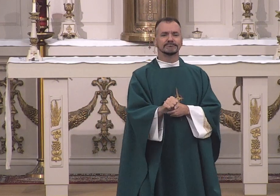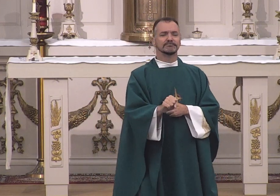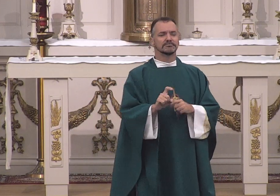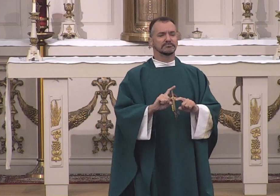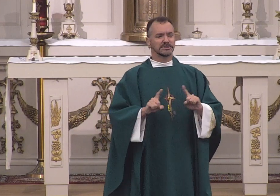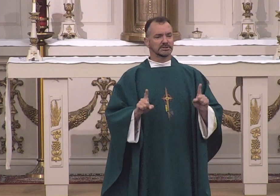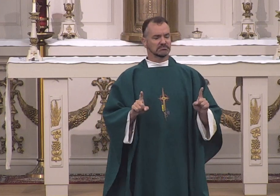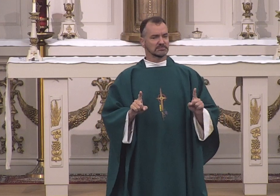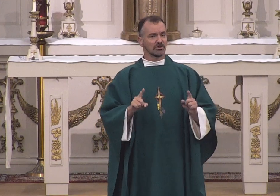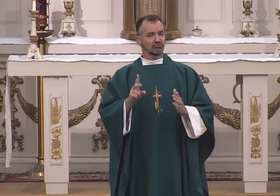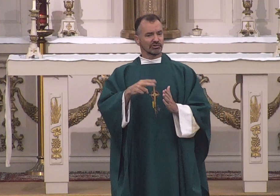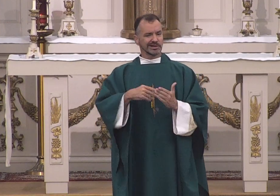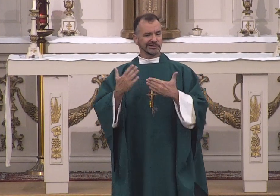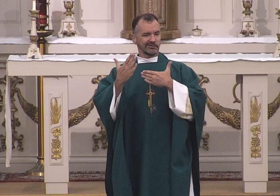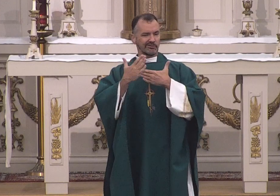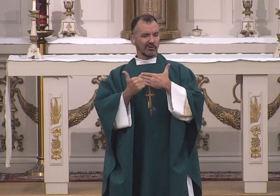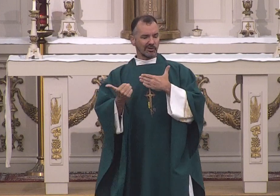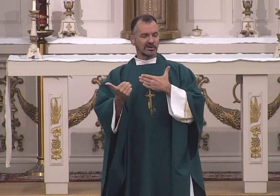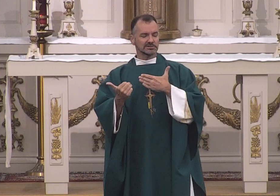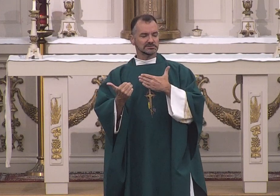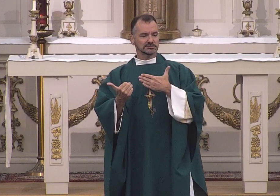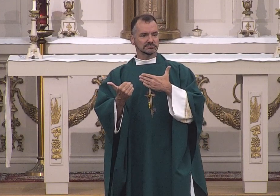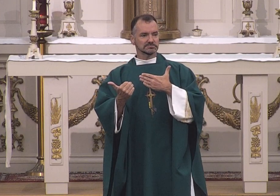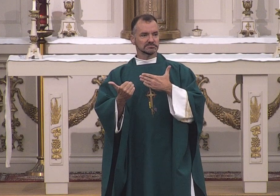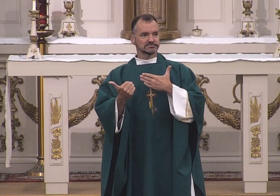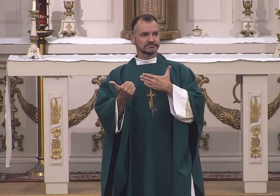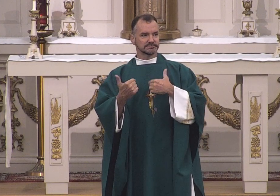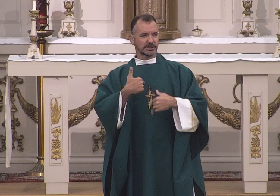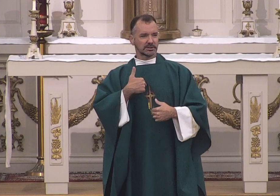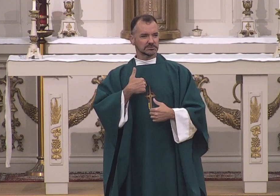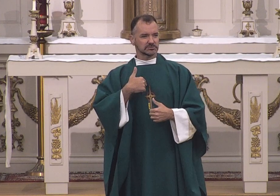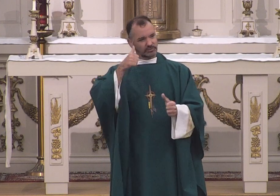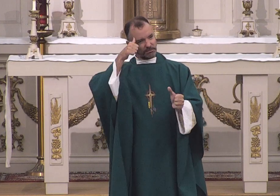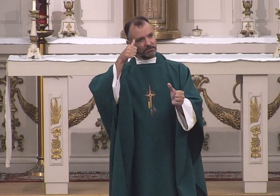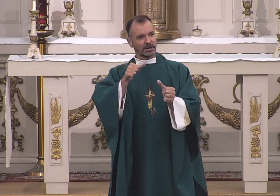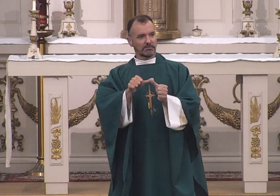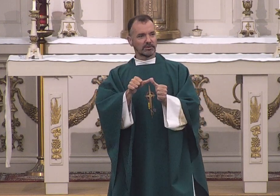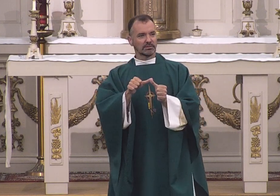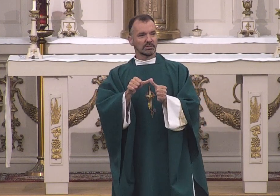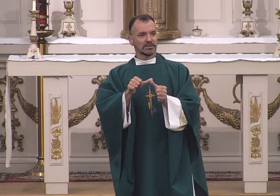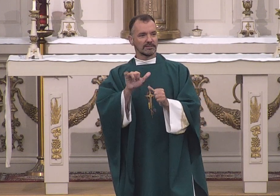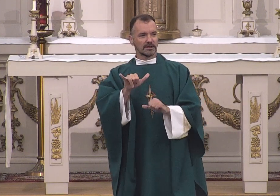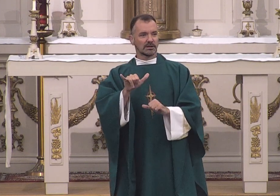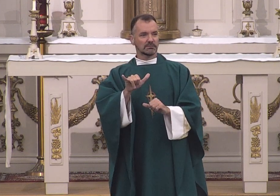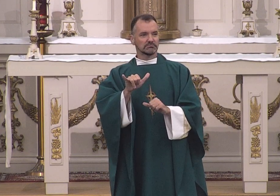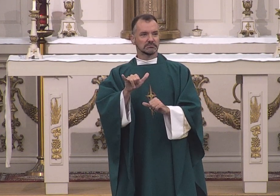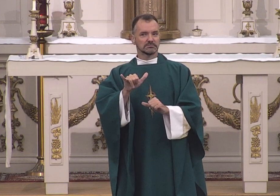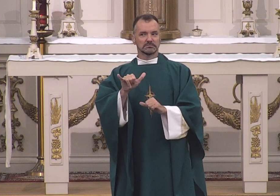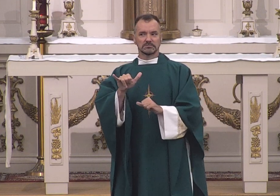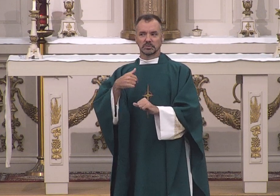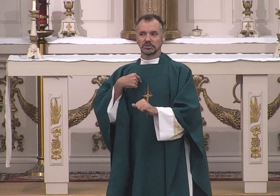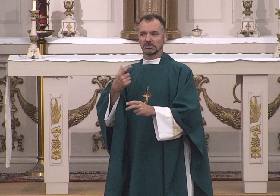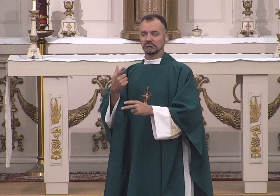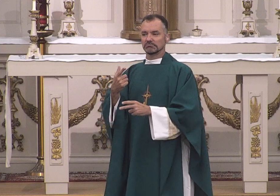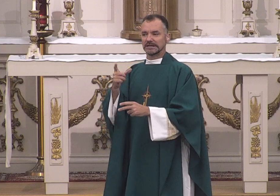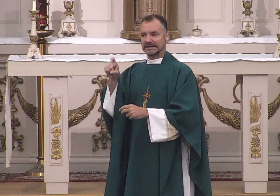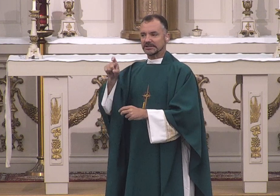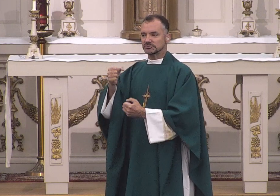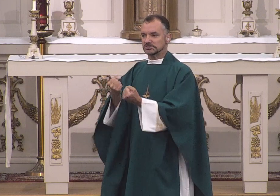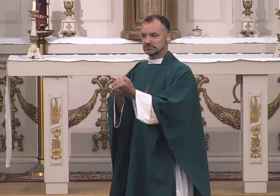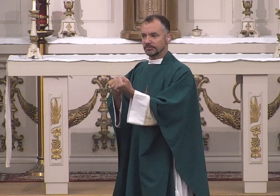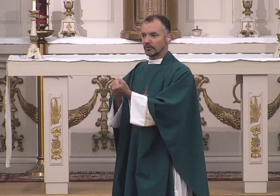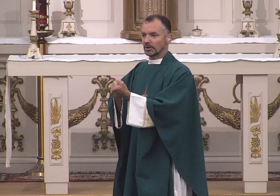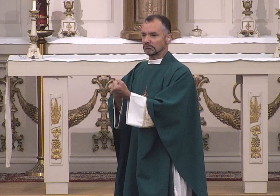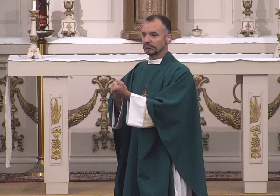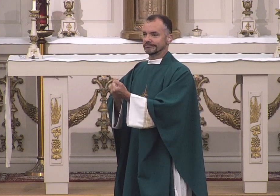that situation. It's good for us to hear